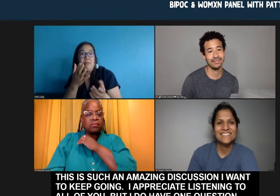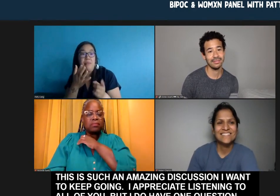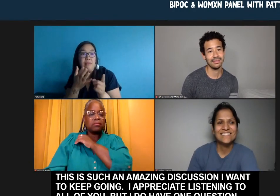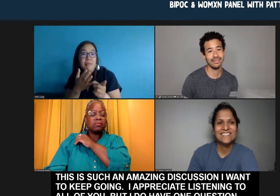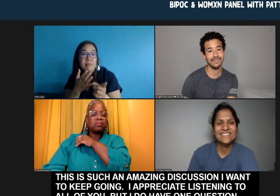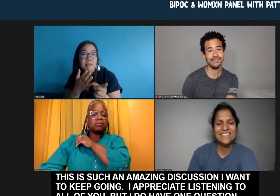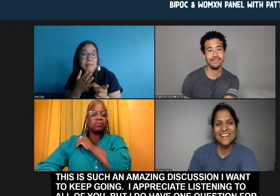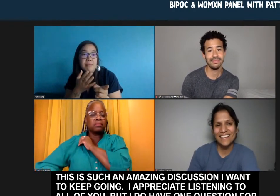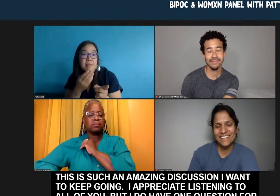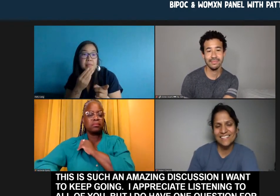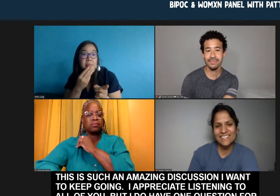this. But